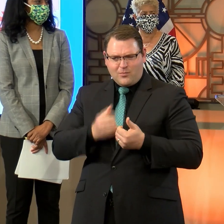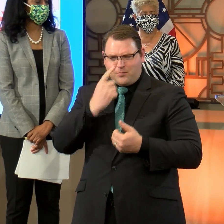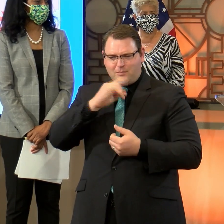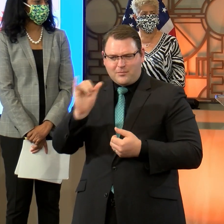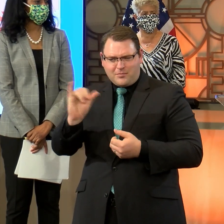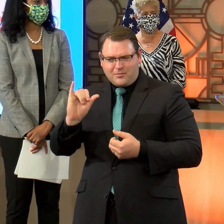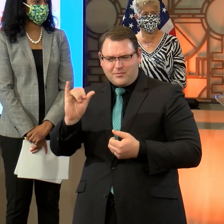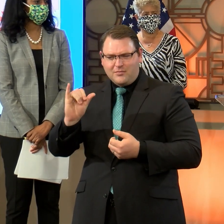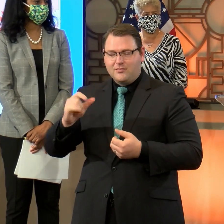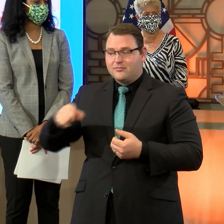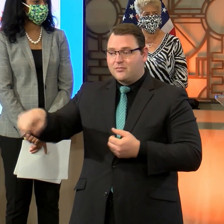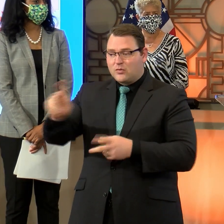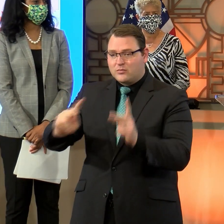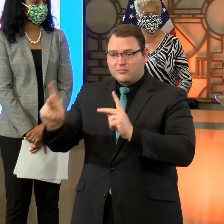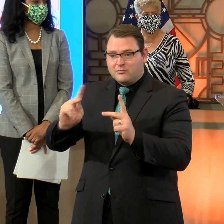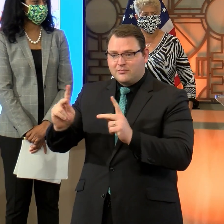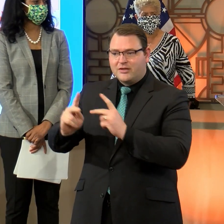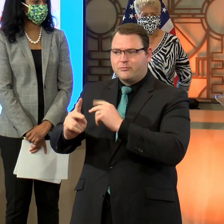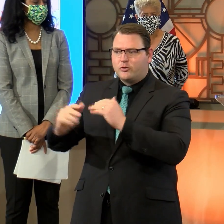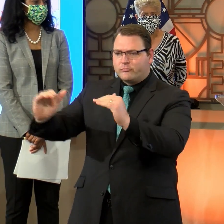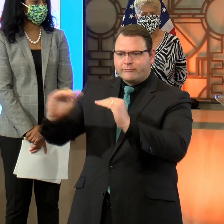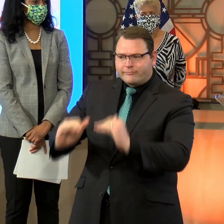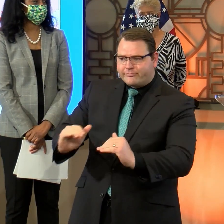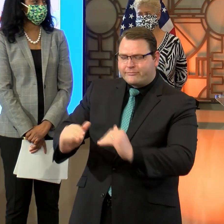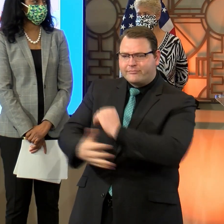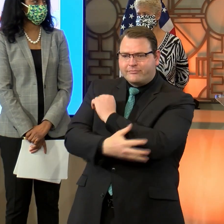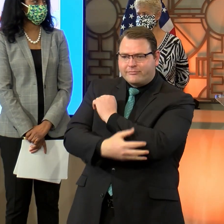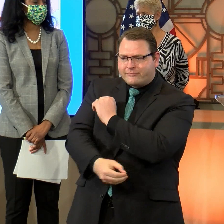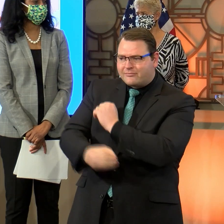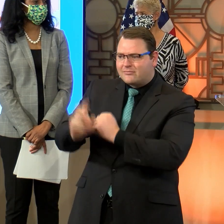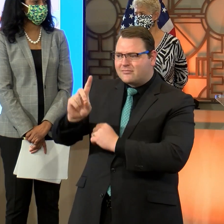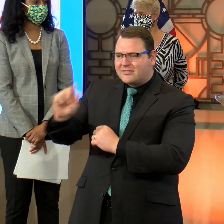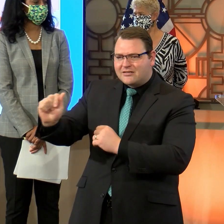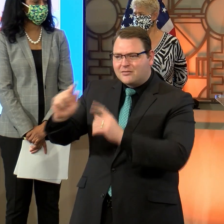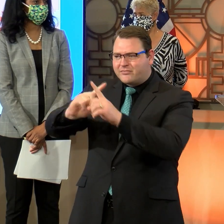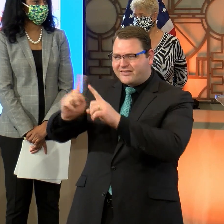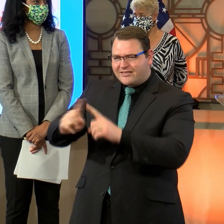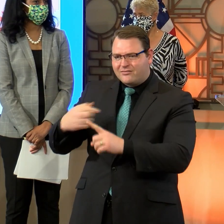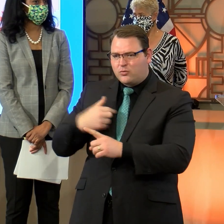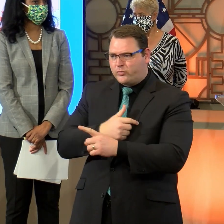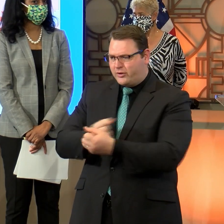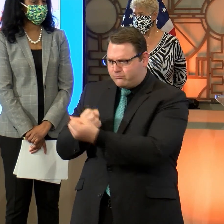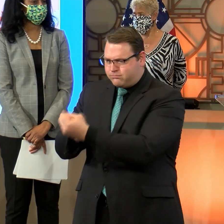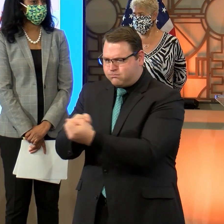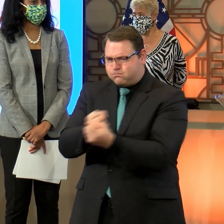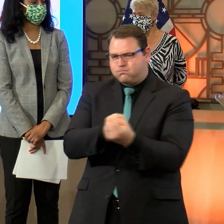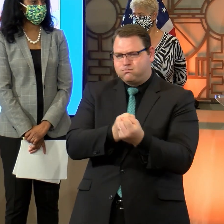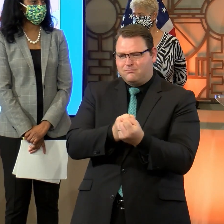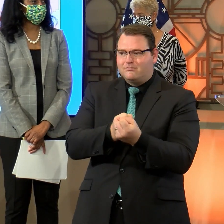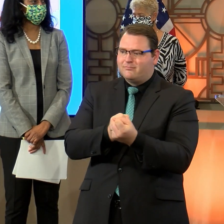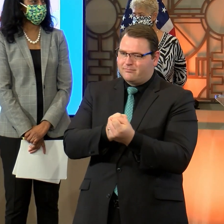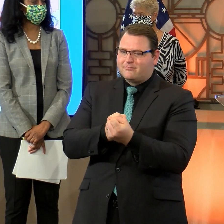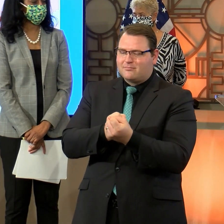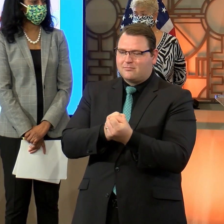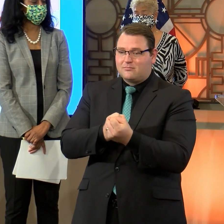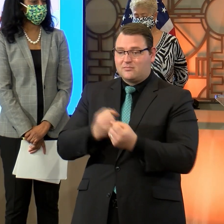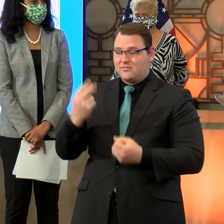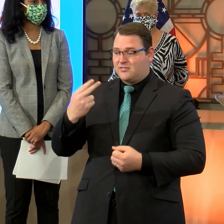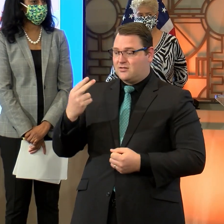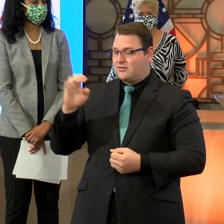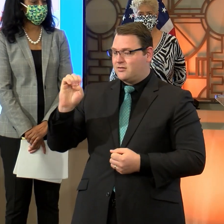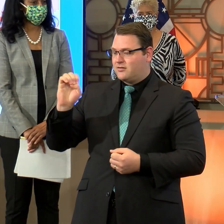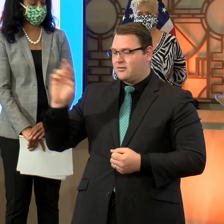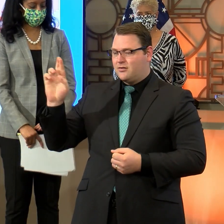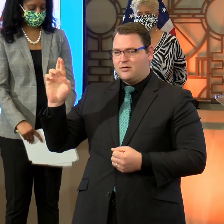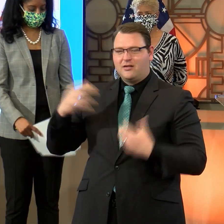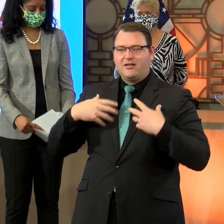places. The Health Equity Response, HER initiative, announced today is focused on bringing more